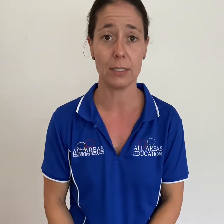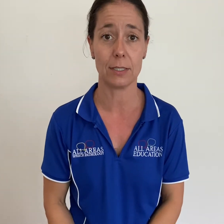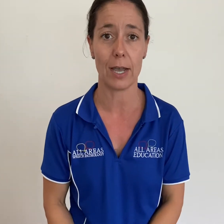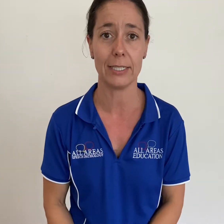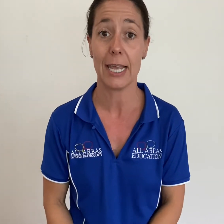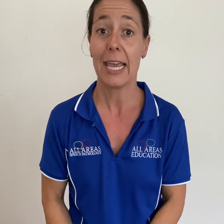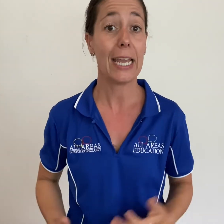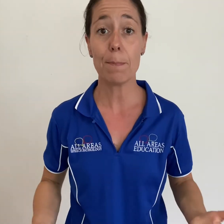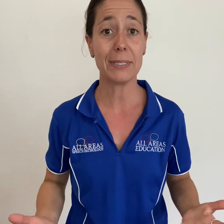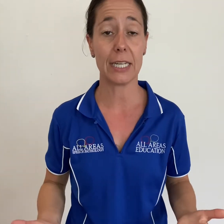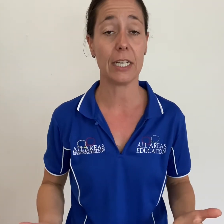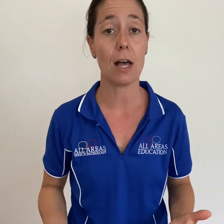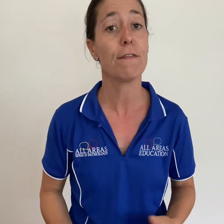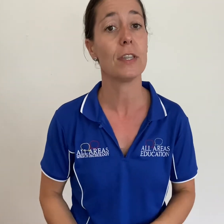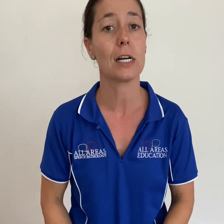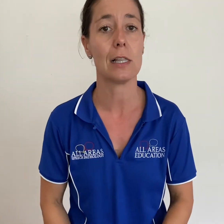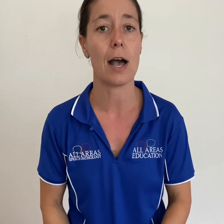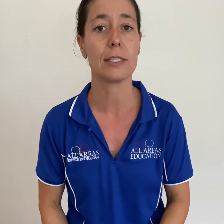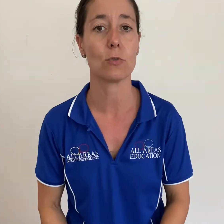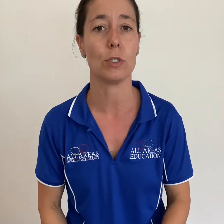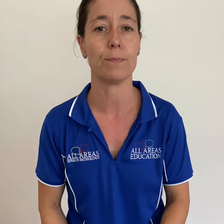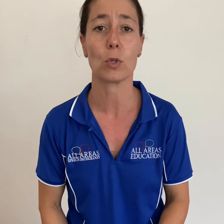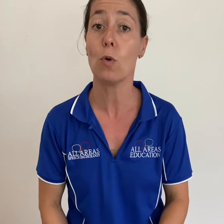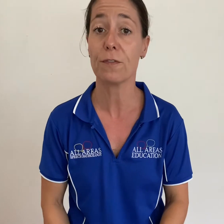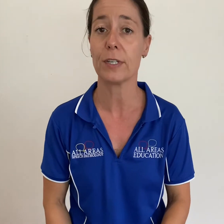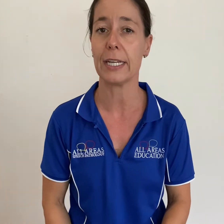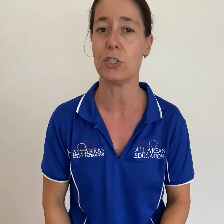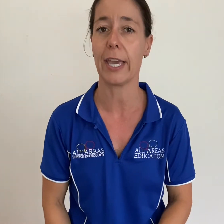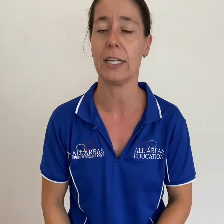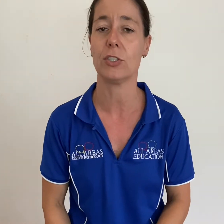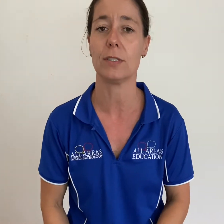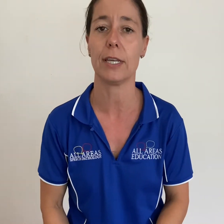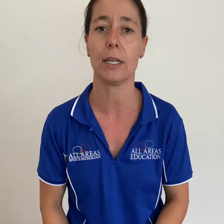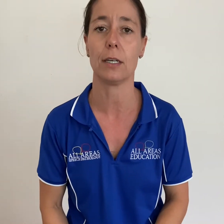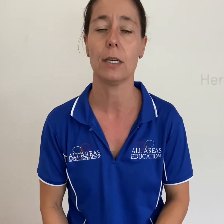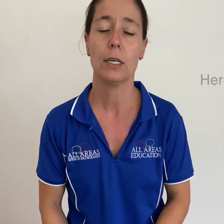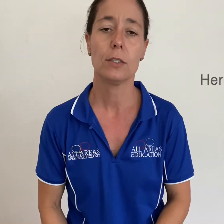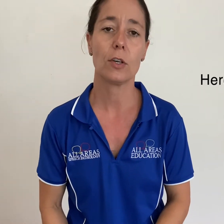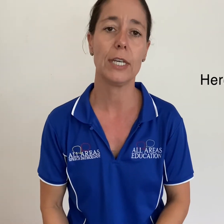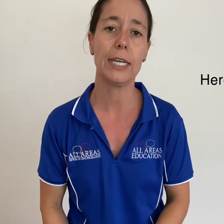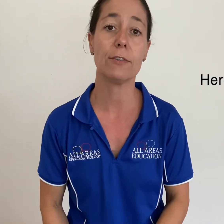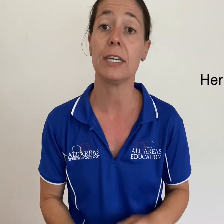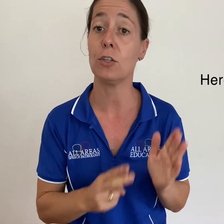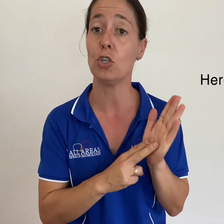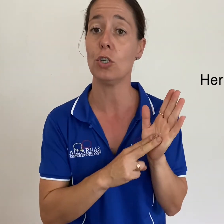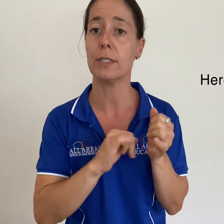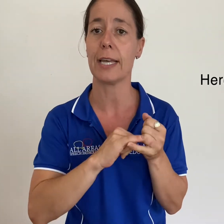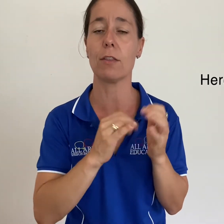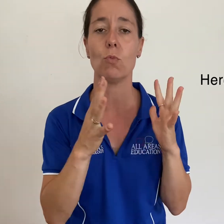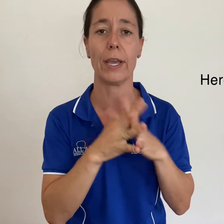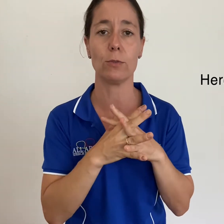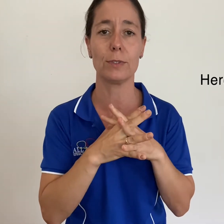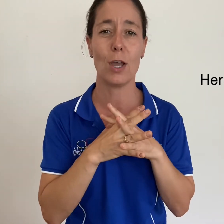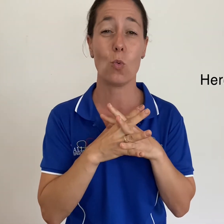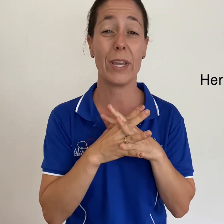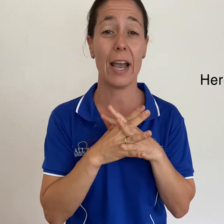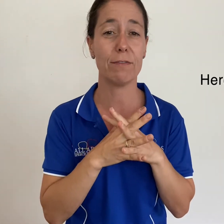signs, in particular for the classroom or for an education setting. So here in New South Wales, we have lots